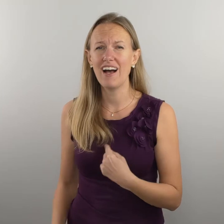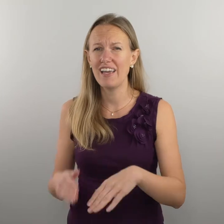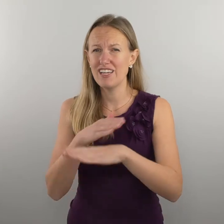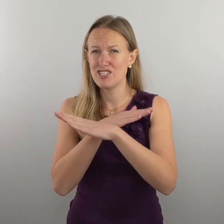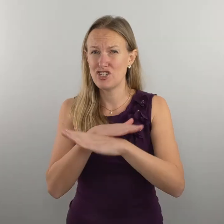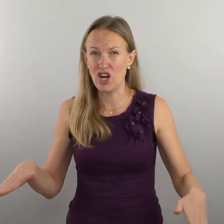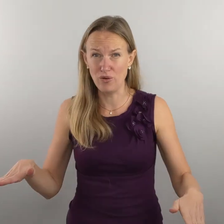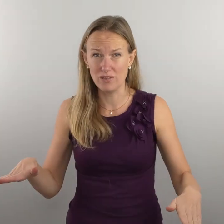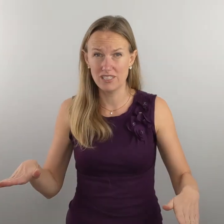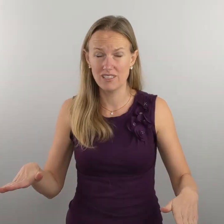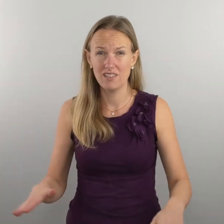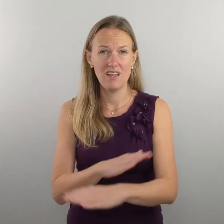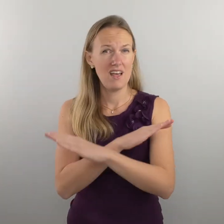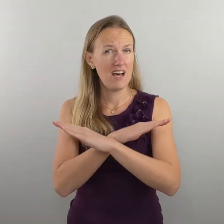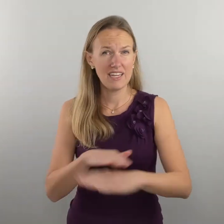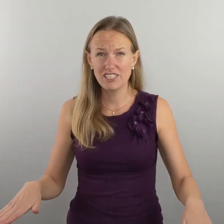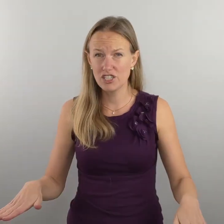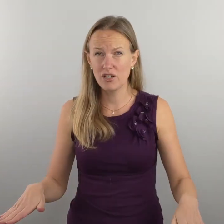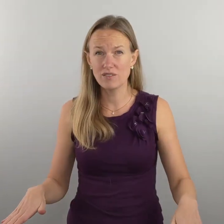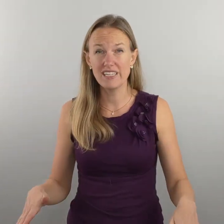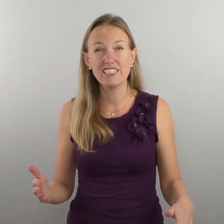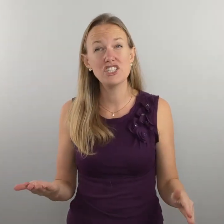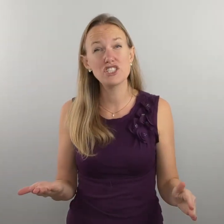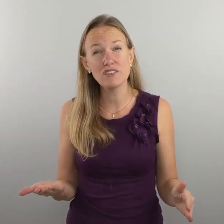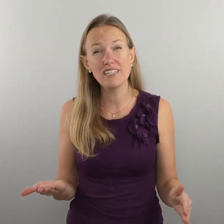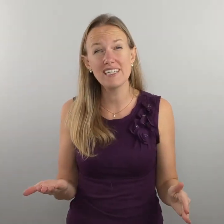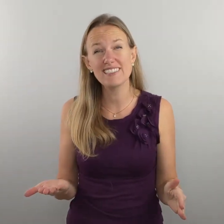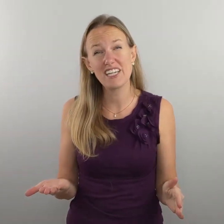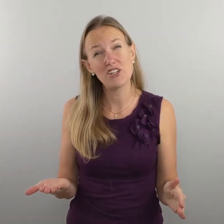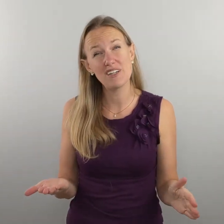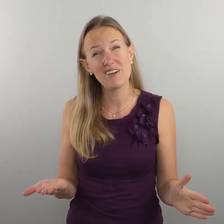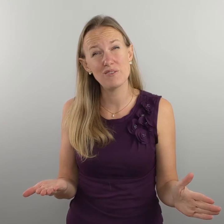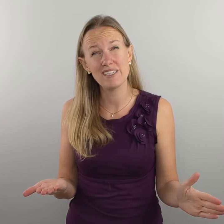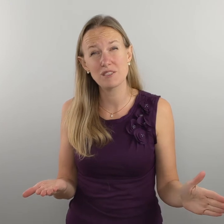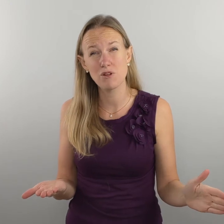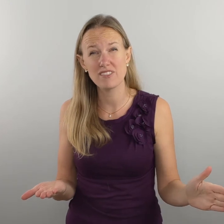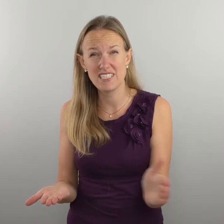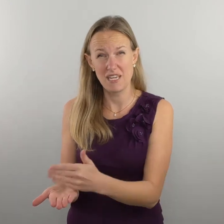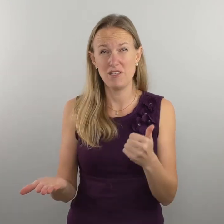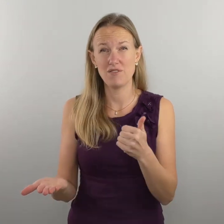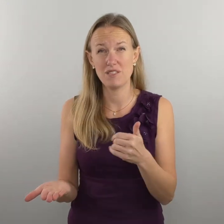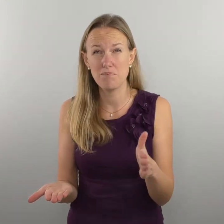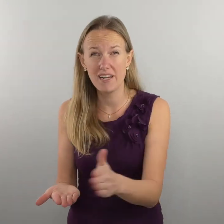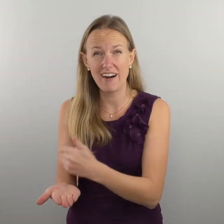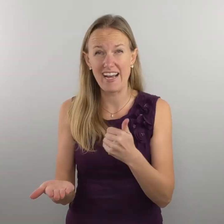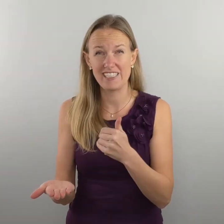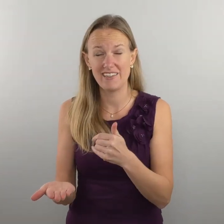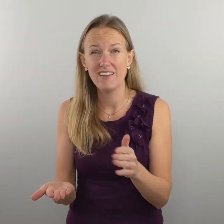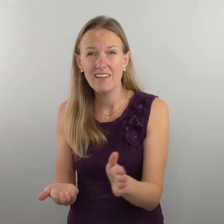I don't. I don't. And then deserve it is like earn it, only it's more of a statement, so it's a bigger action,